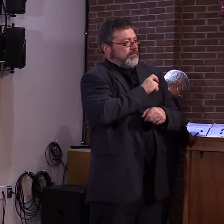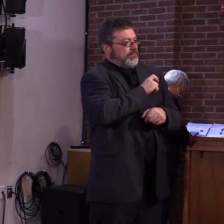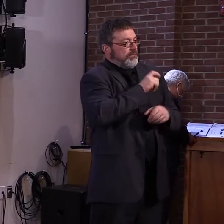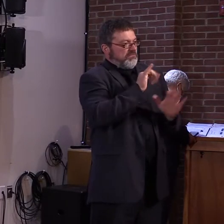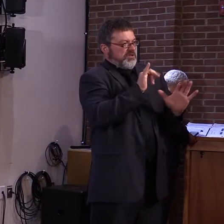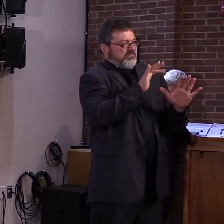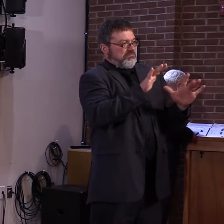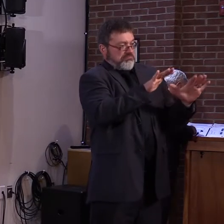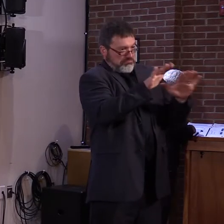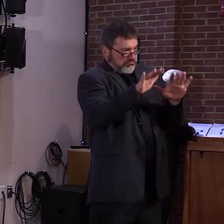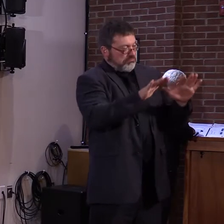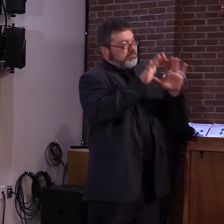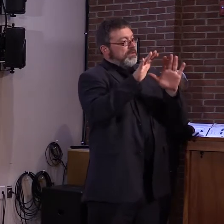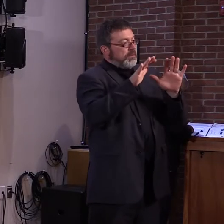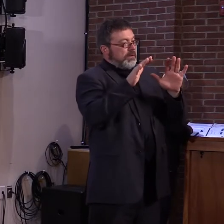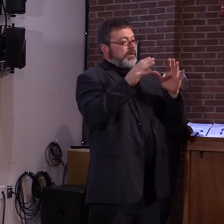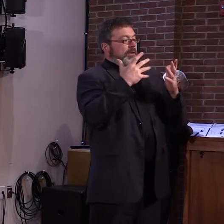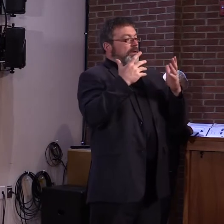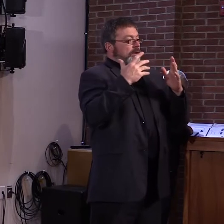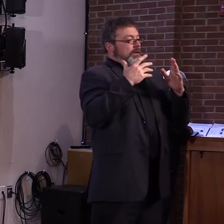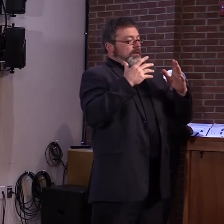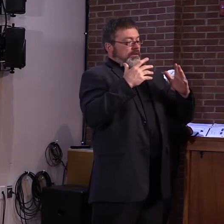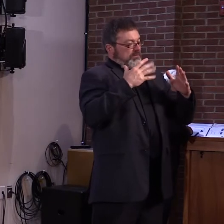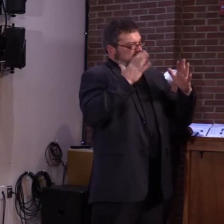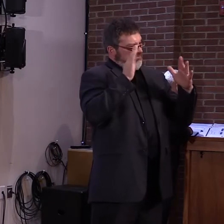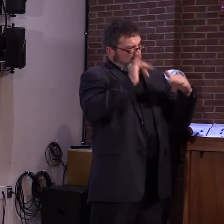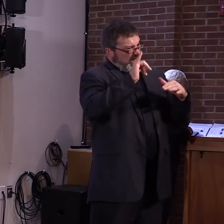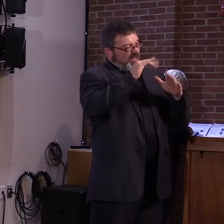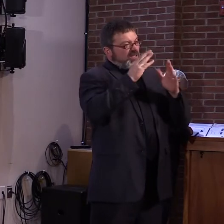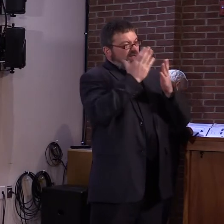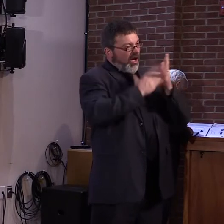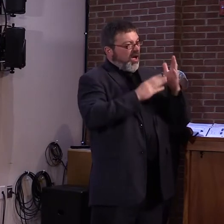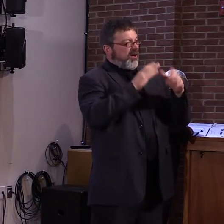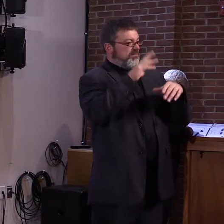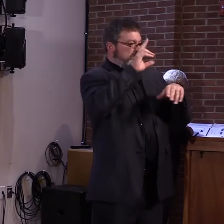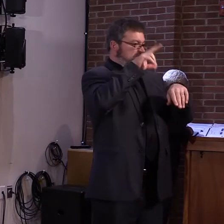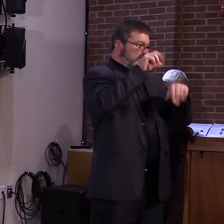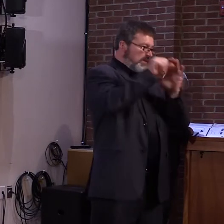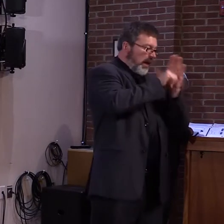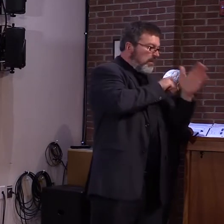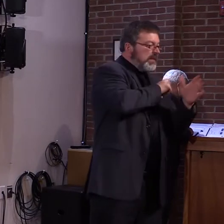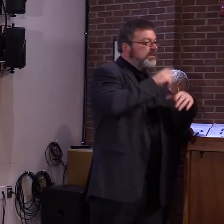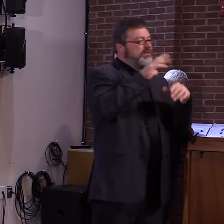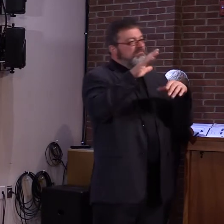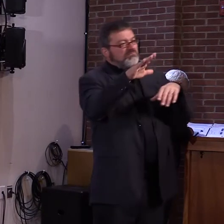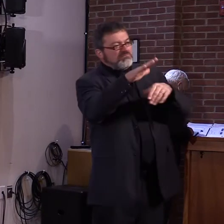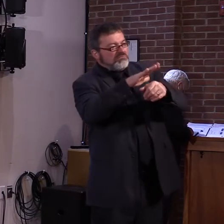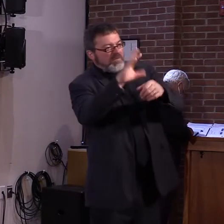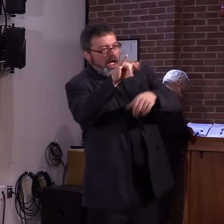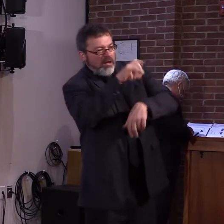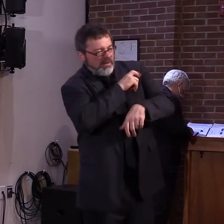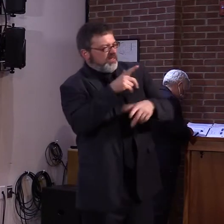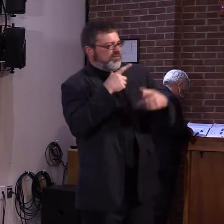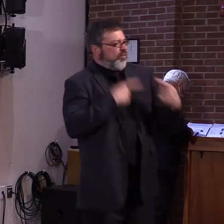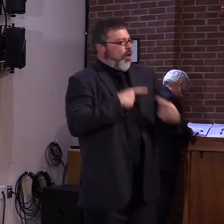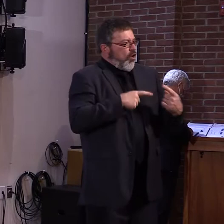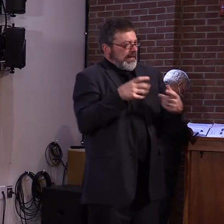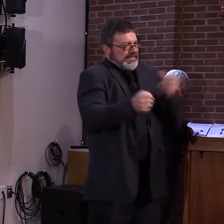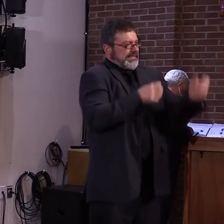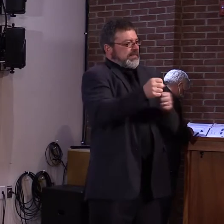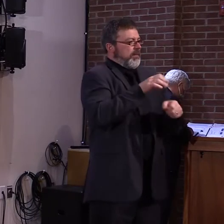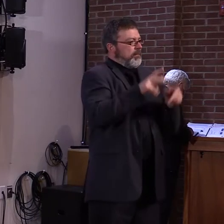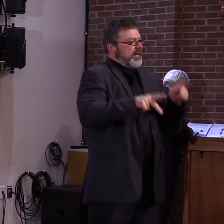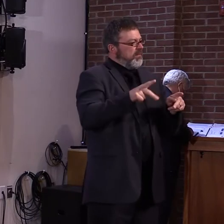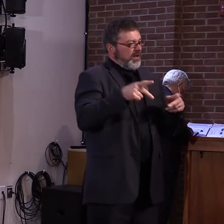struggling to try and have their own law enforcement, as well as some of their contractual